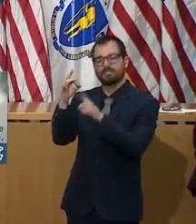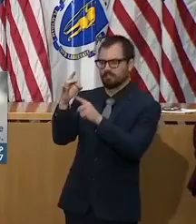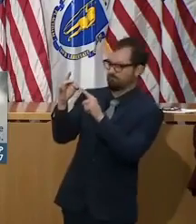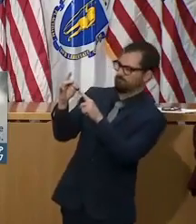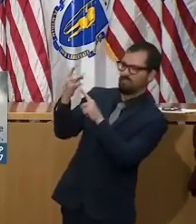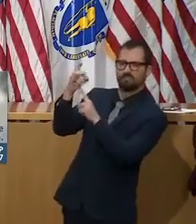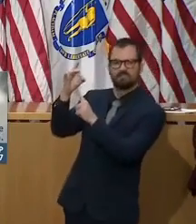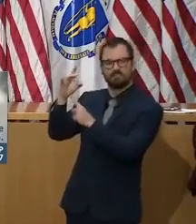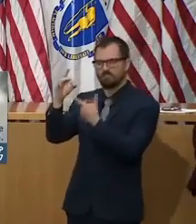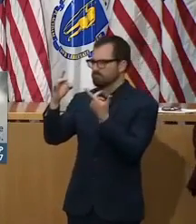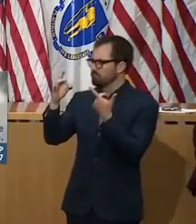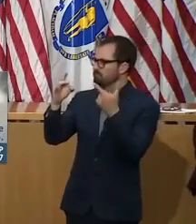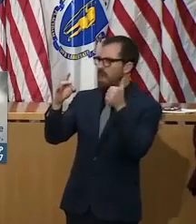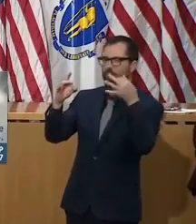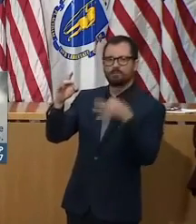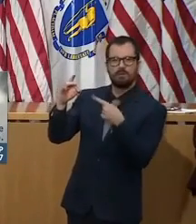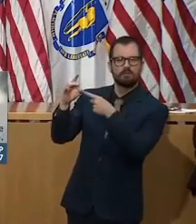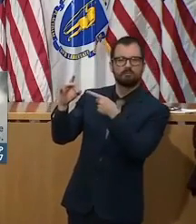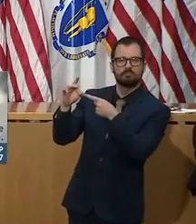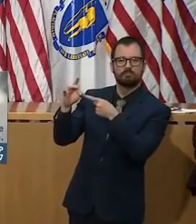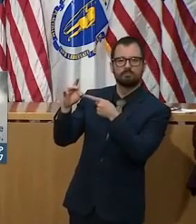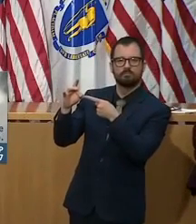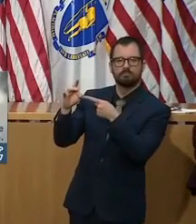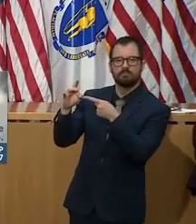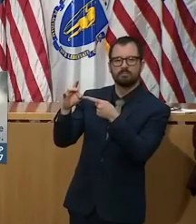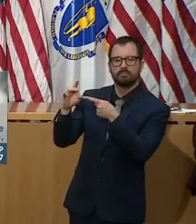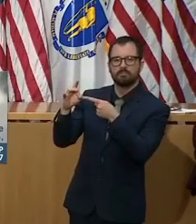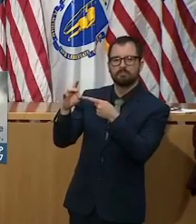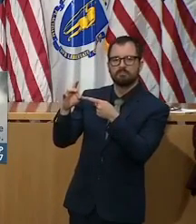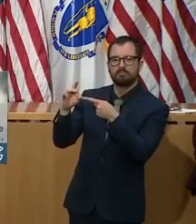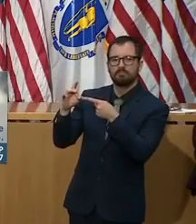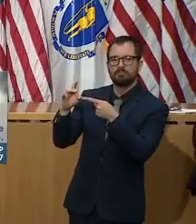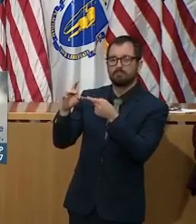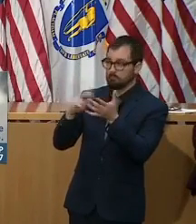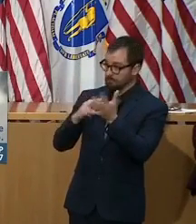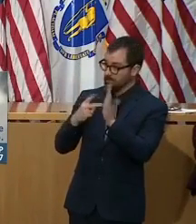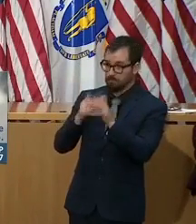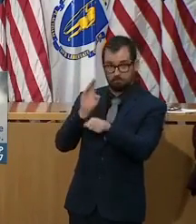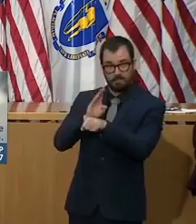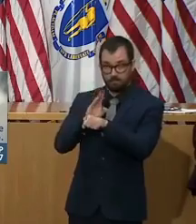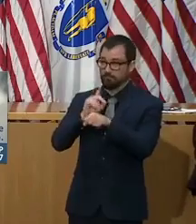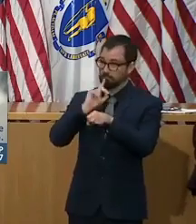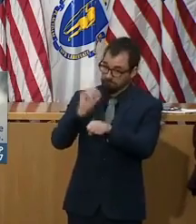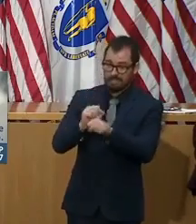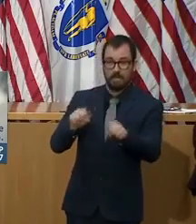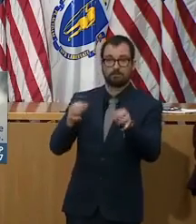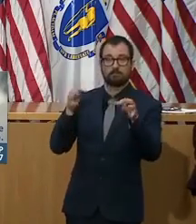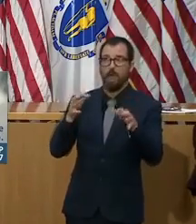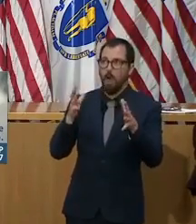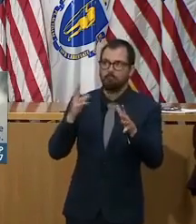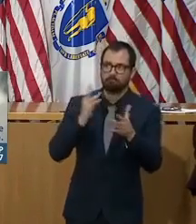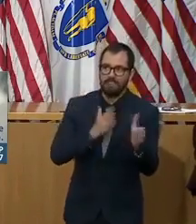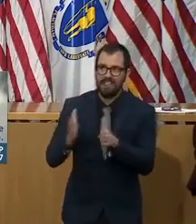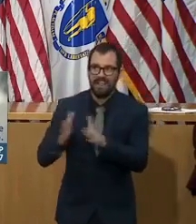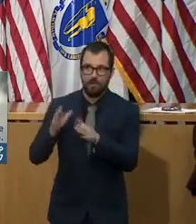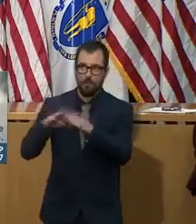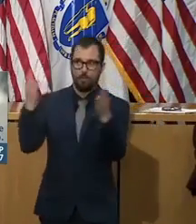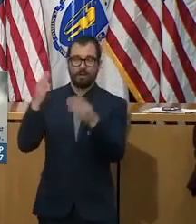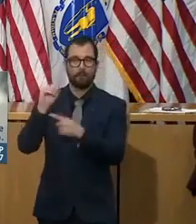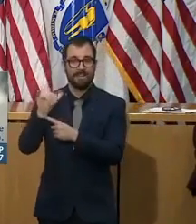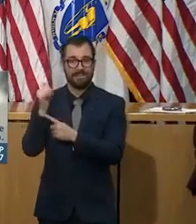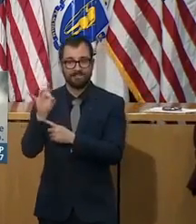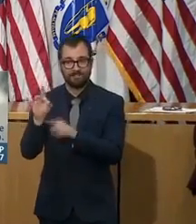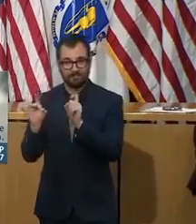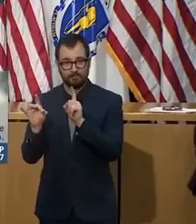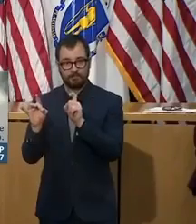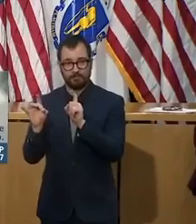businesses really expect to reopen? Well, I think from our point of view, the goal here was to take a look at the fact that